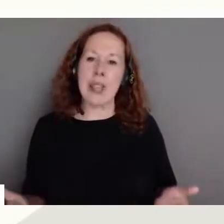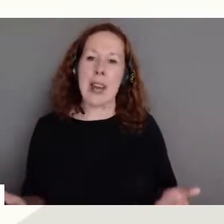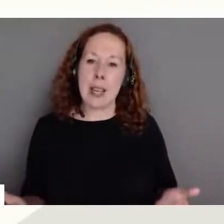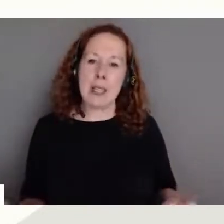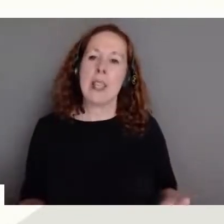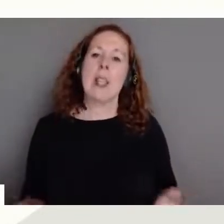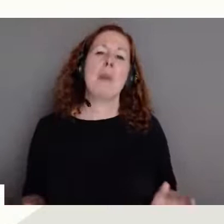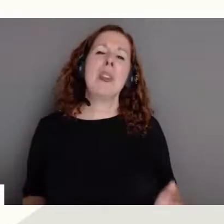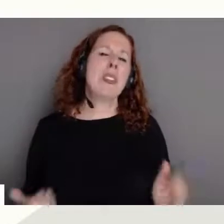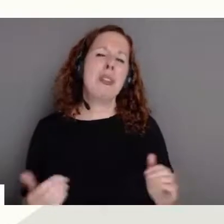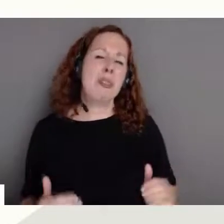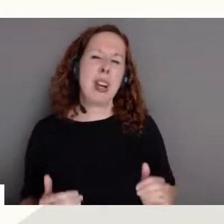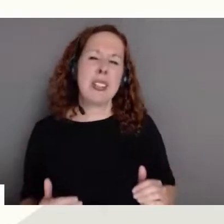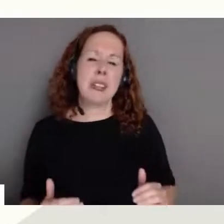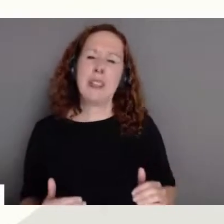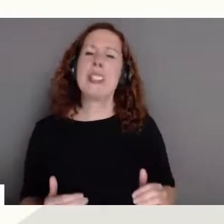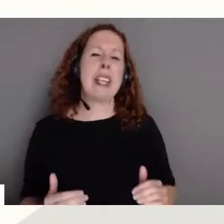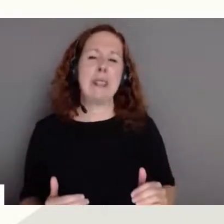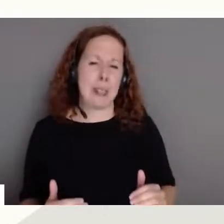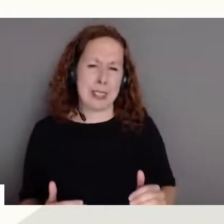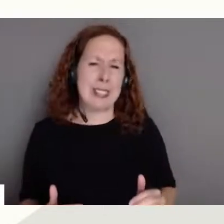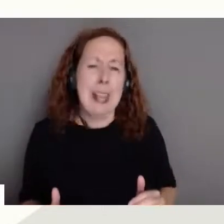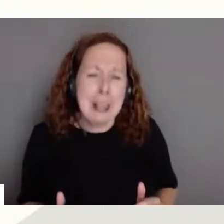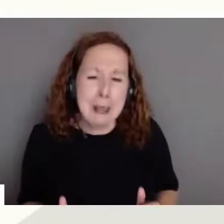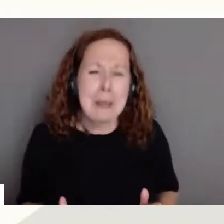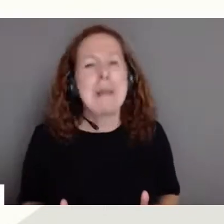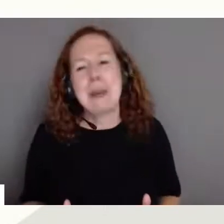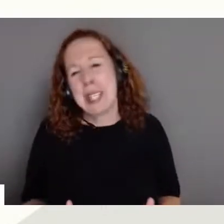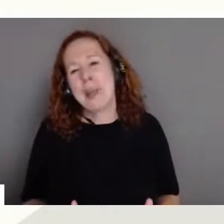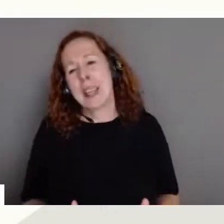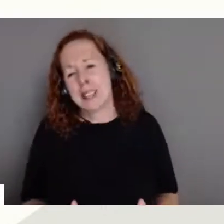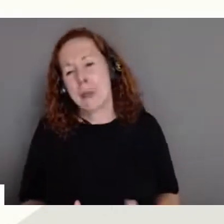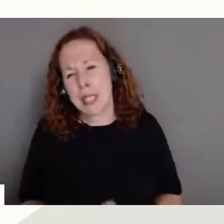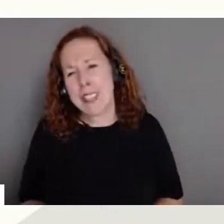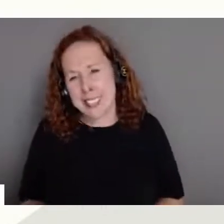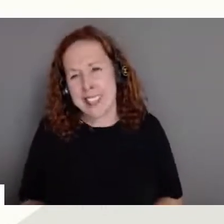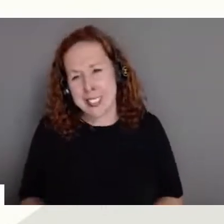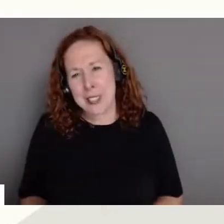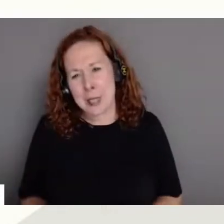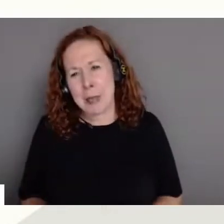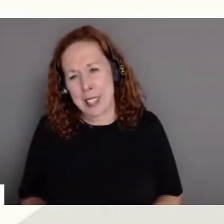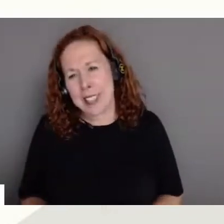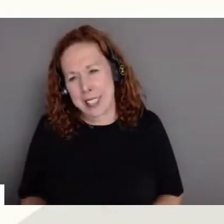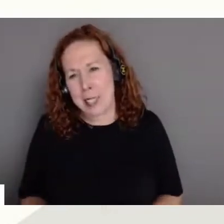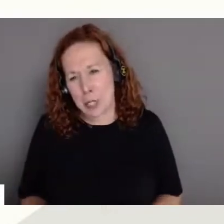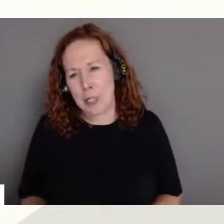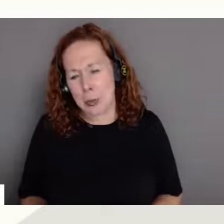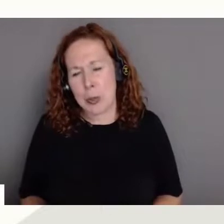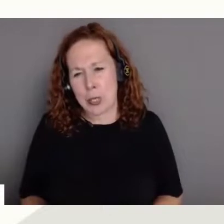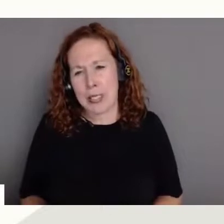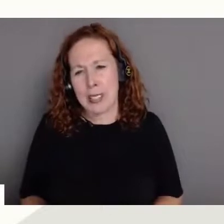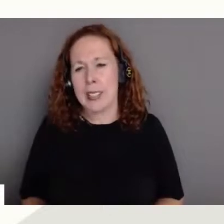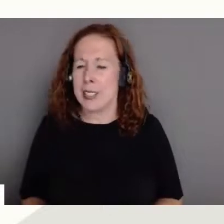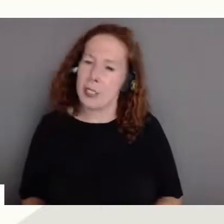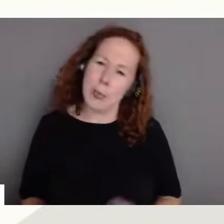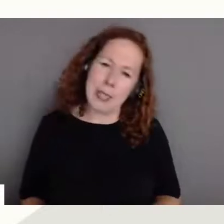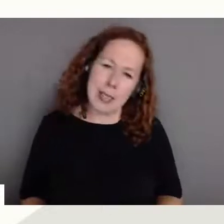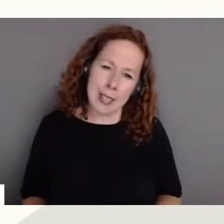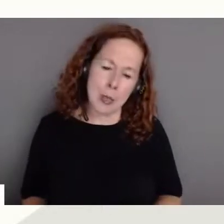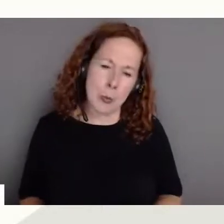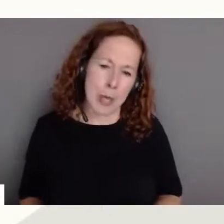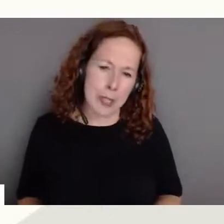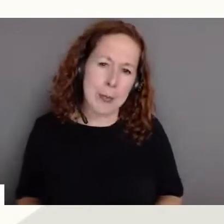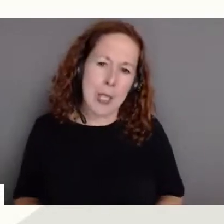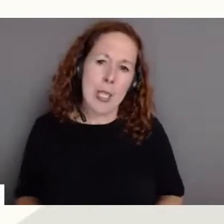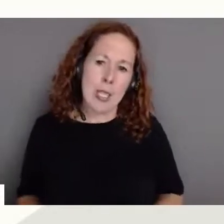I get that, Yeah. but Yeah. there's a different level Yeah. when you ask somebody that says they're an American Sign Language interpreter and assuming